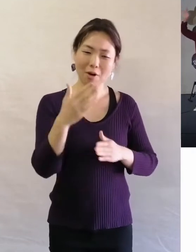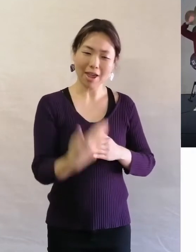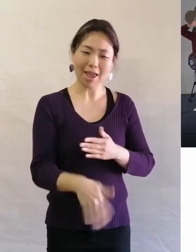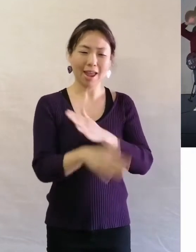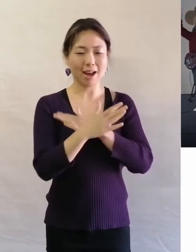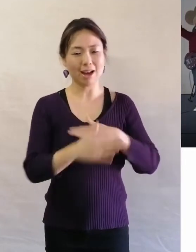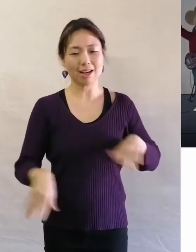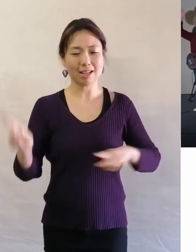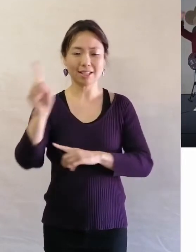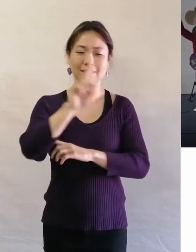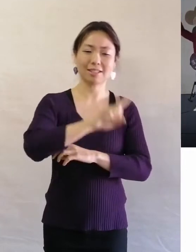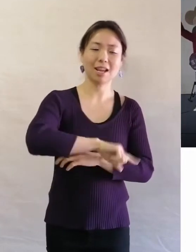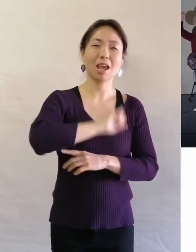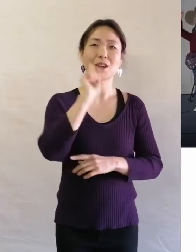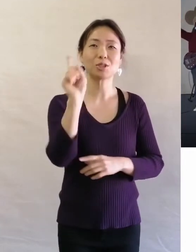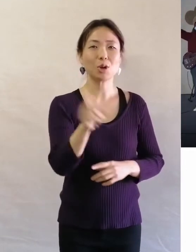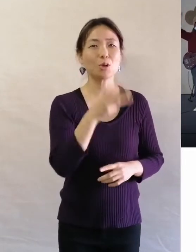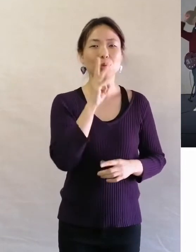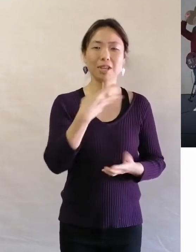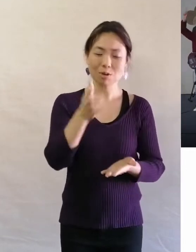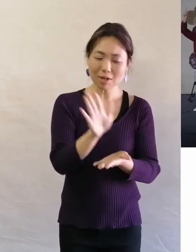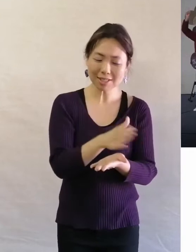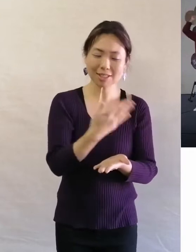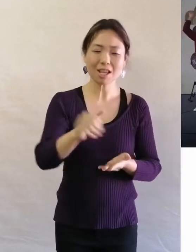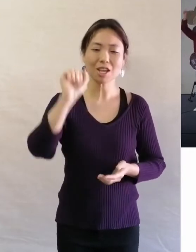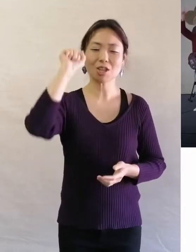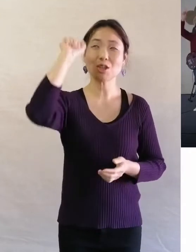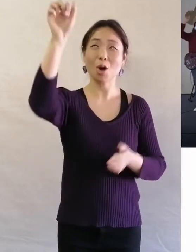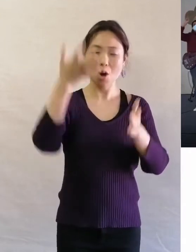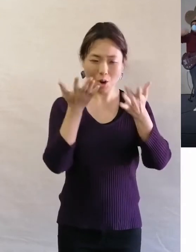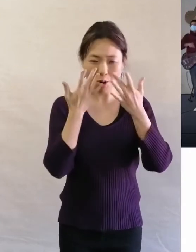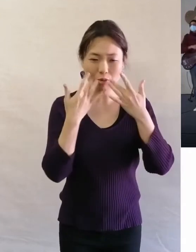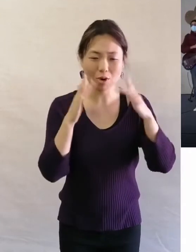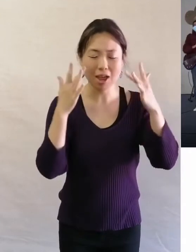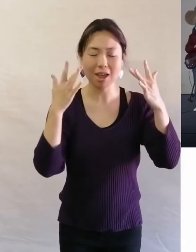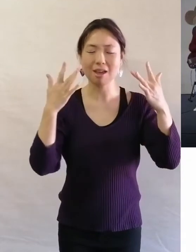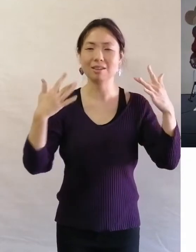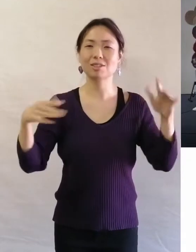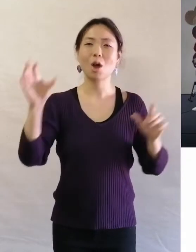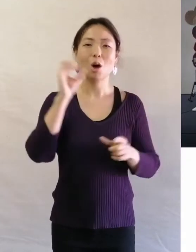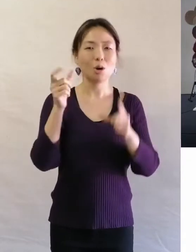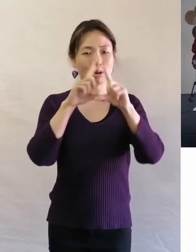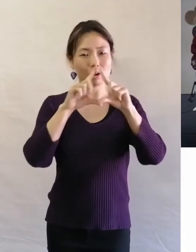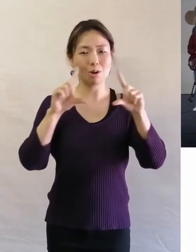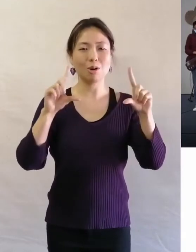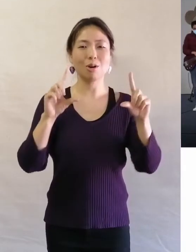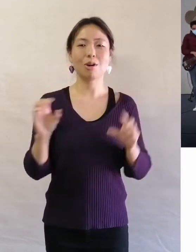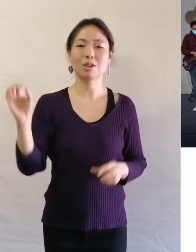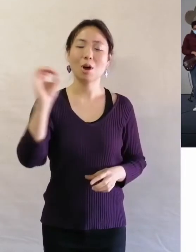forevermore. For endless days we will sing your praise,